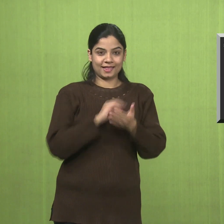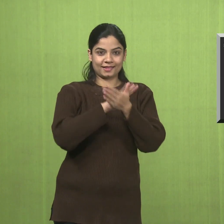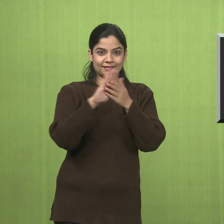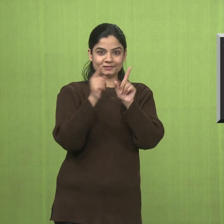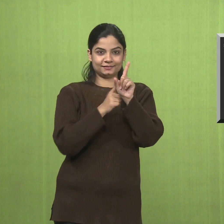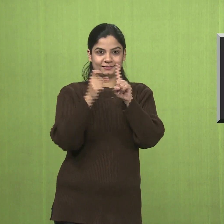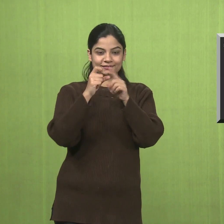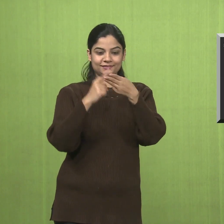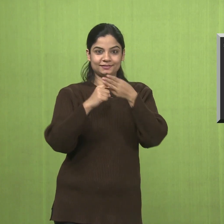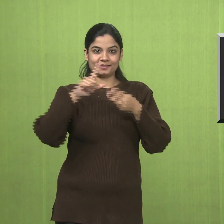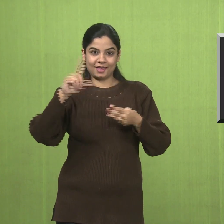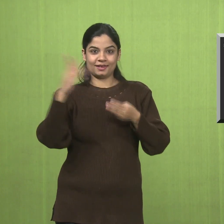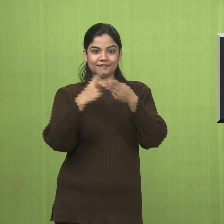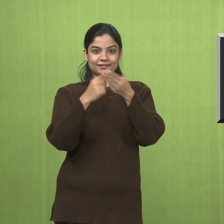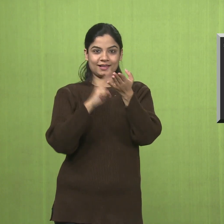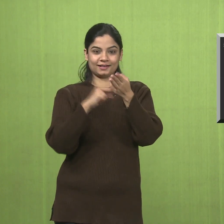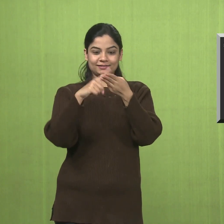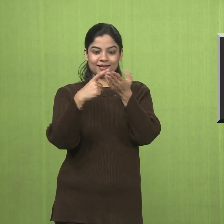Fifth is hydel energy.